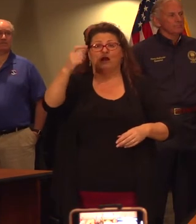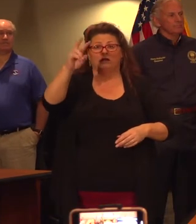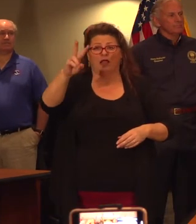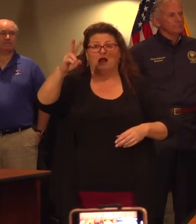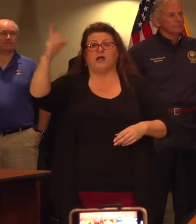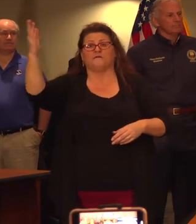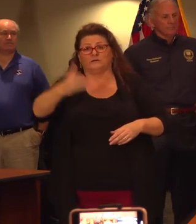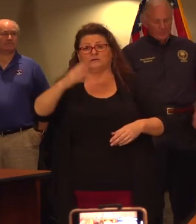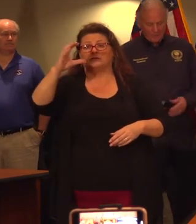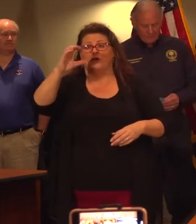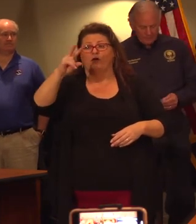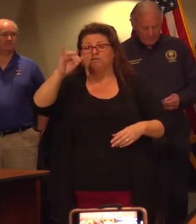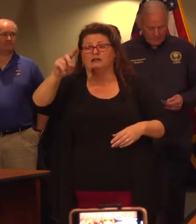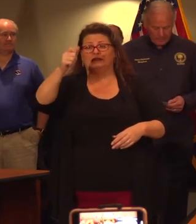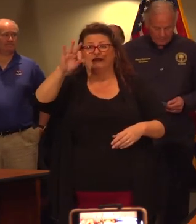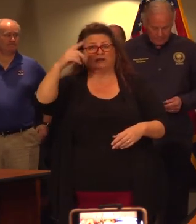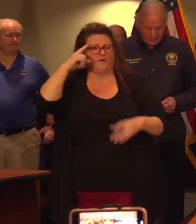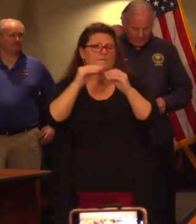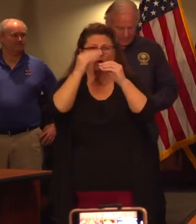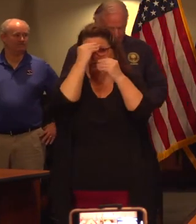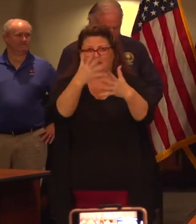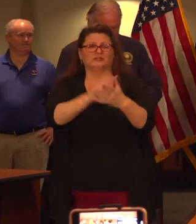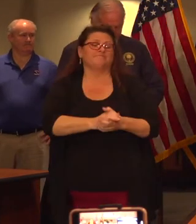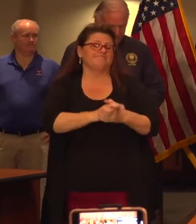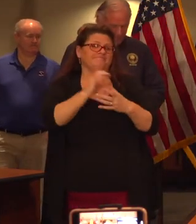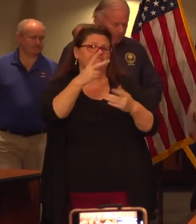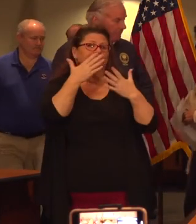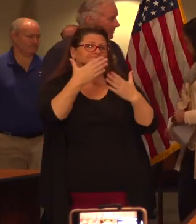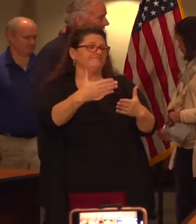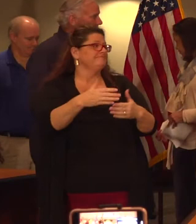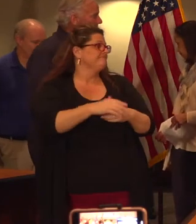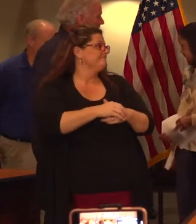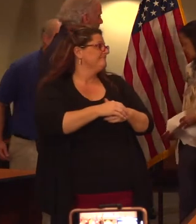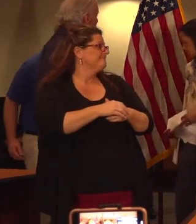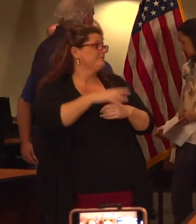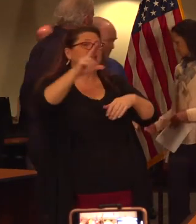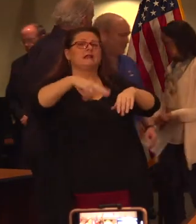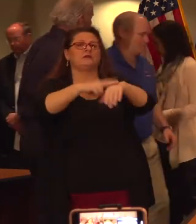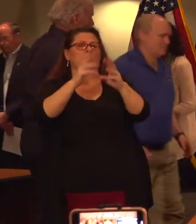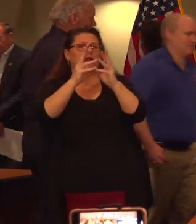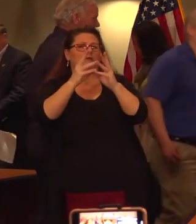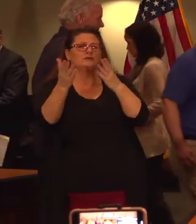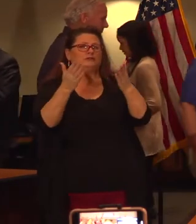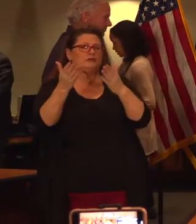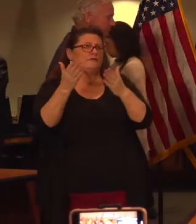dhec.sc.gov/COVID-19. Thank you. Thank you, Dr. Frank Alshama from the National Weather Service.